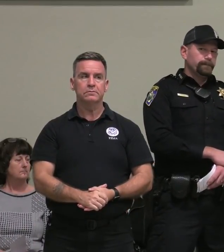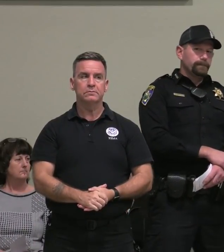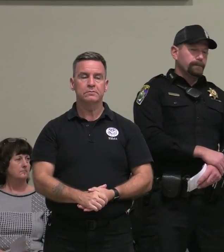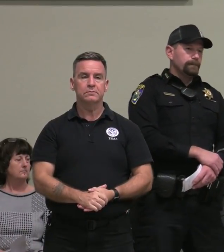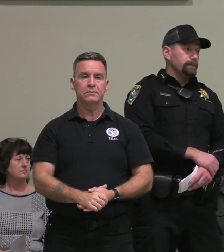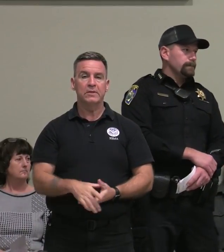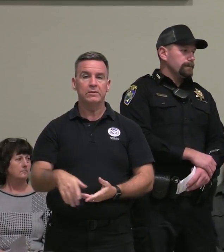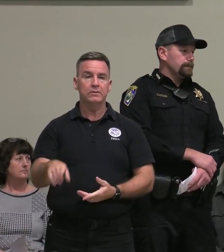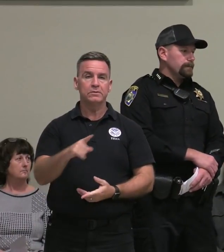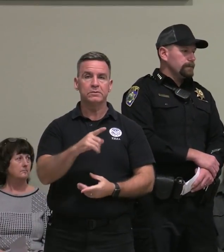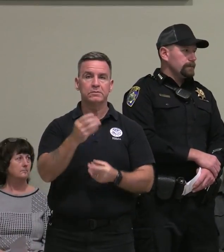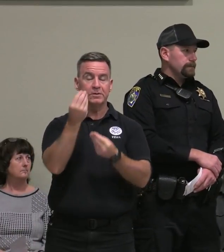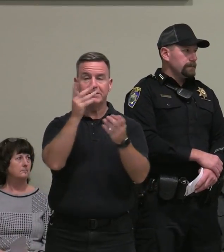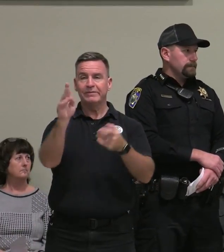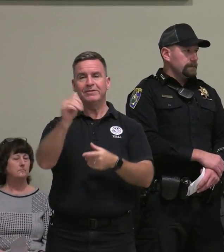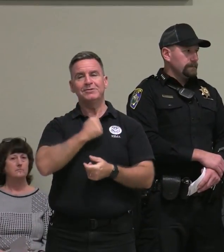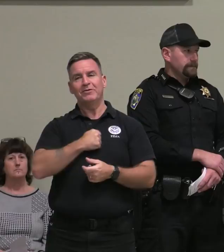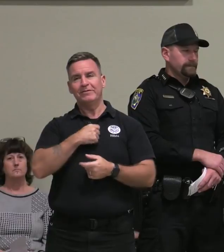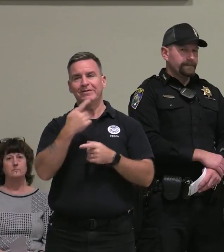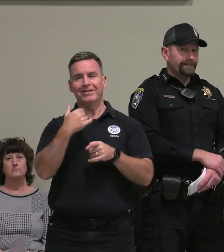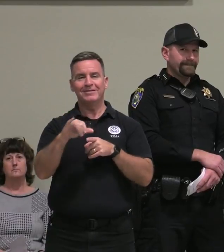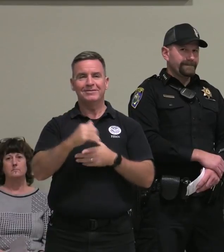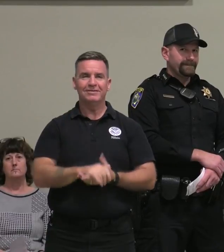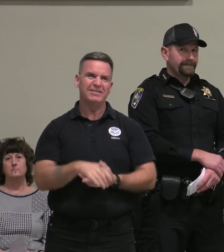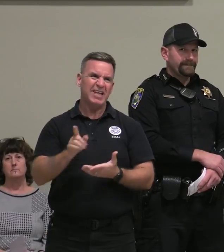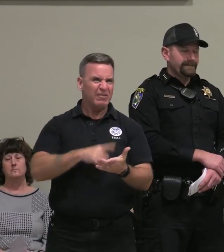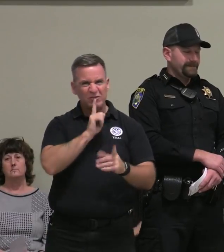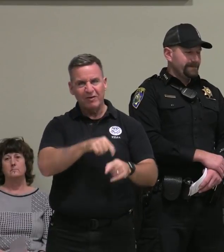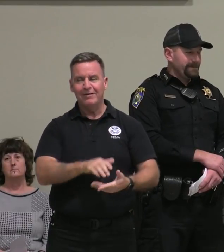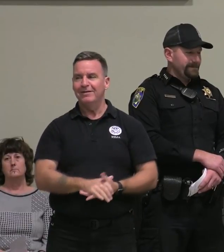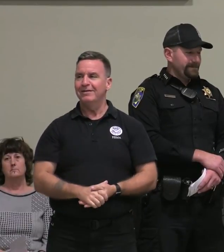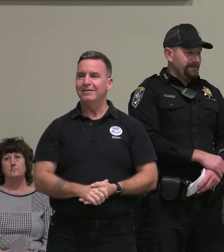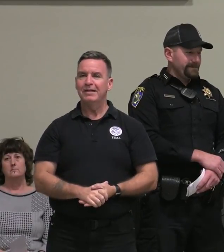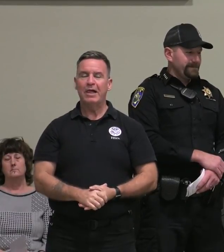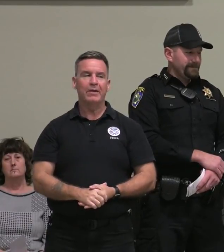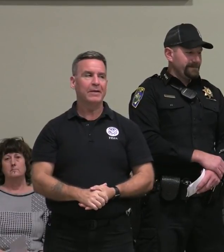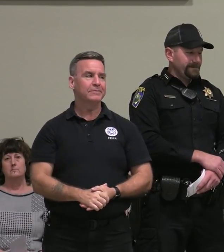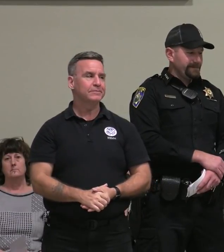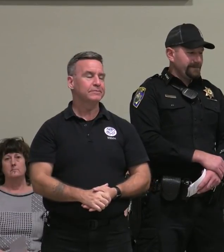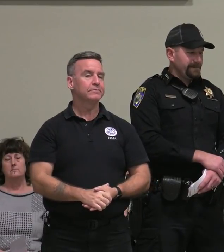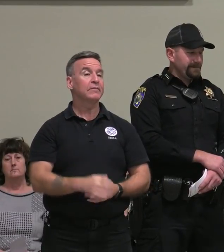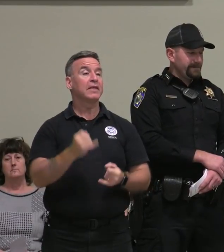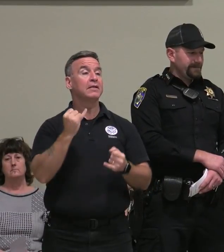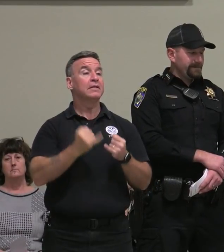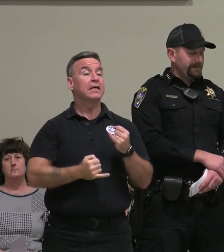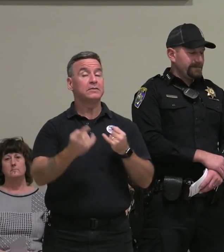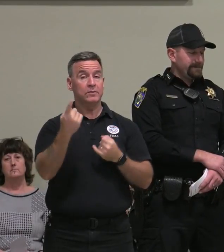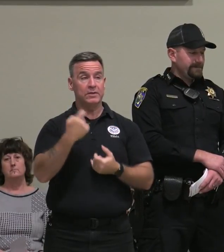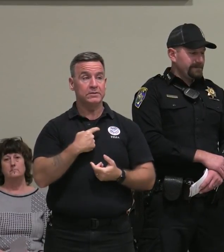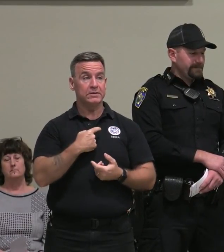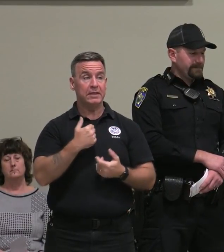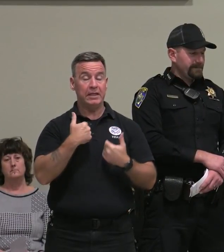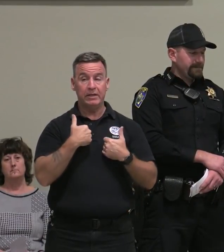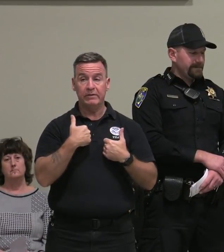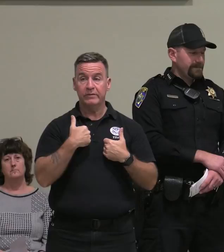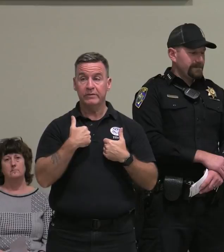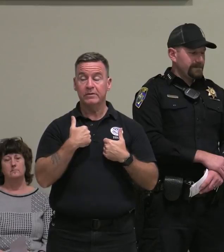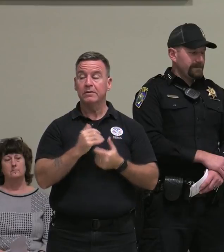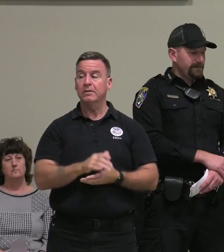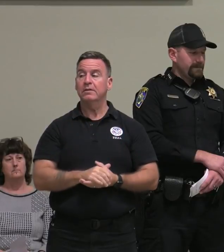And for those of you broadcast on TV, I'm sorry for cussing. But the last question that I have